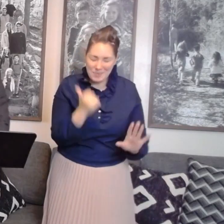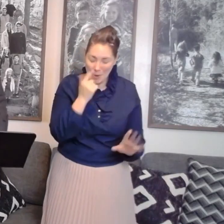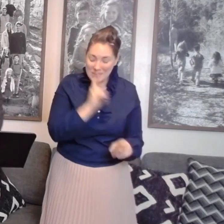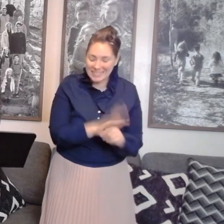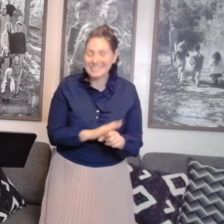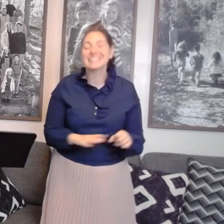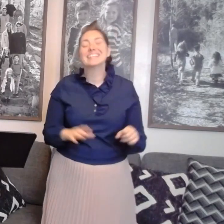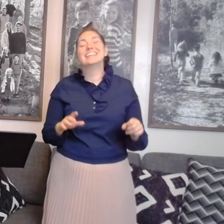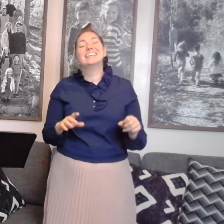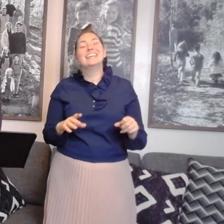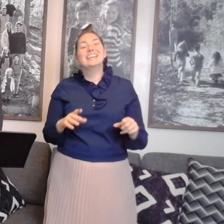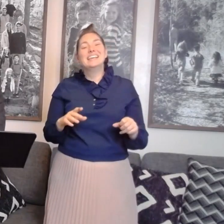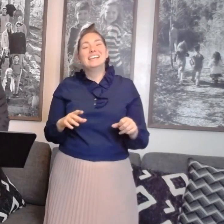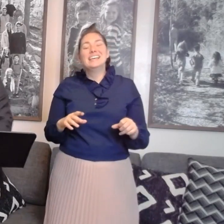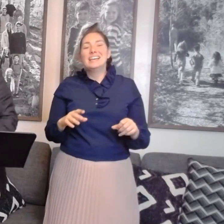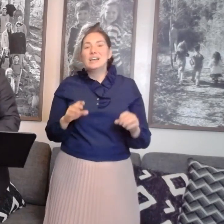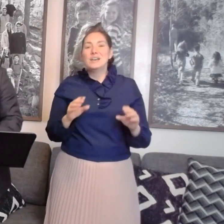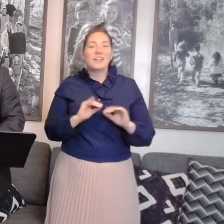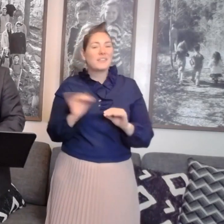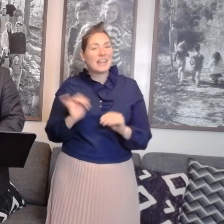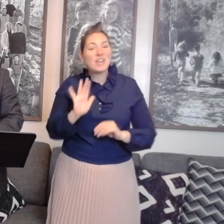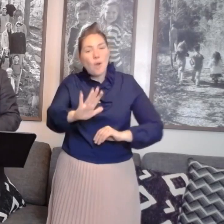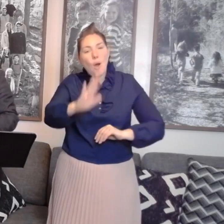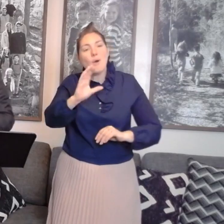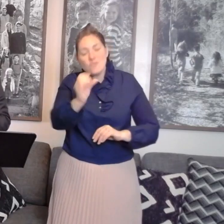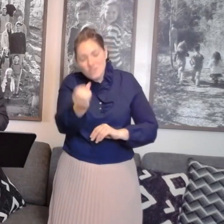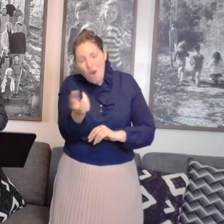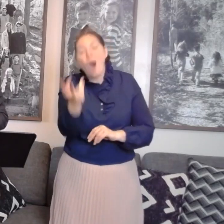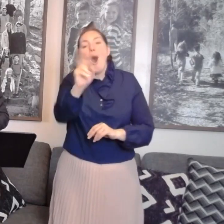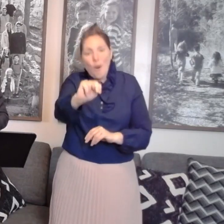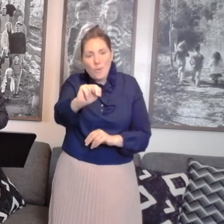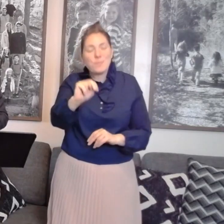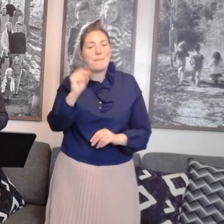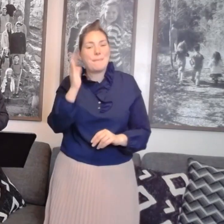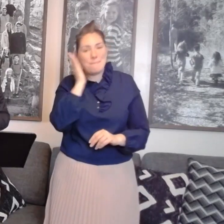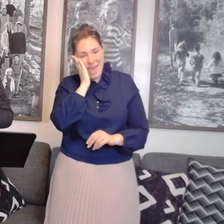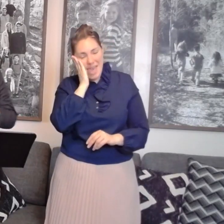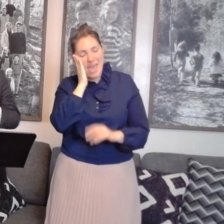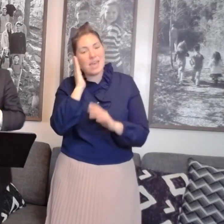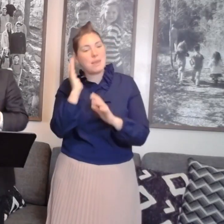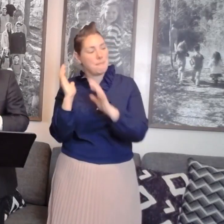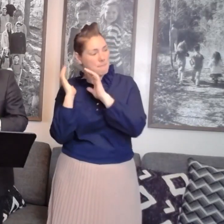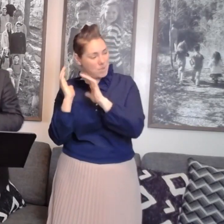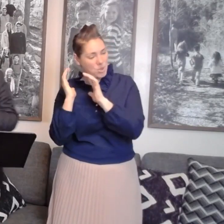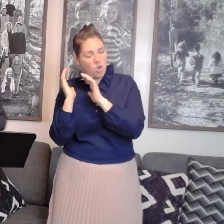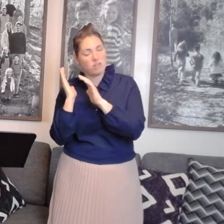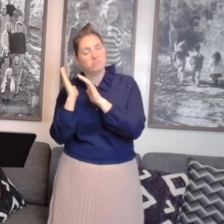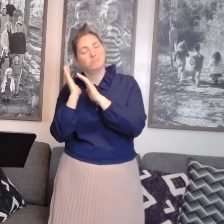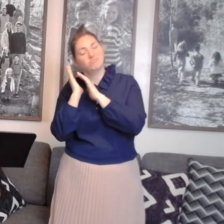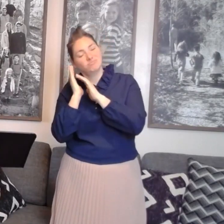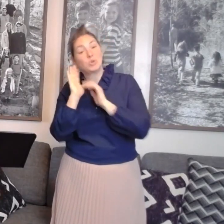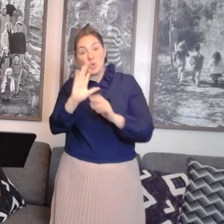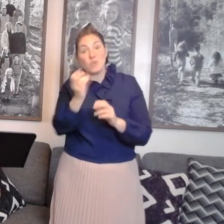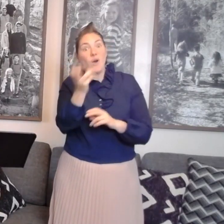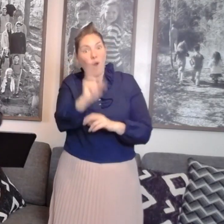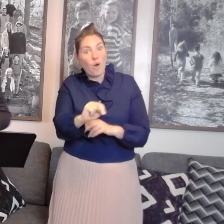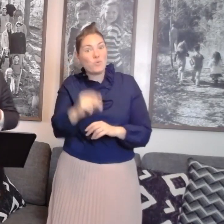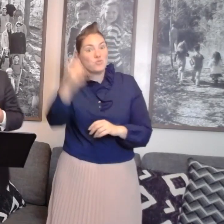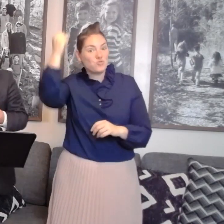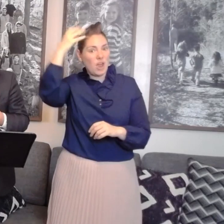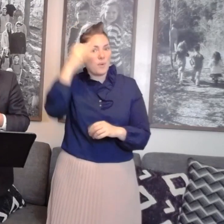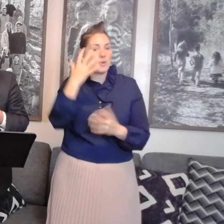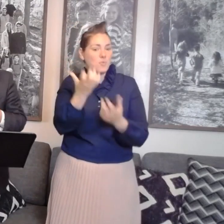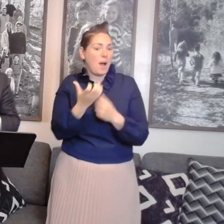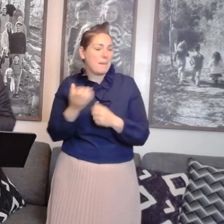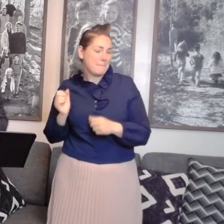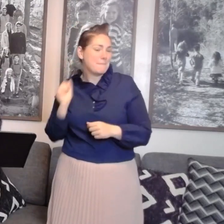nothing like laying down in your own bed and your own pillow and your own shower. Pretty soon you just want